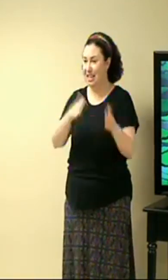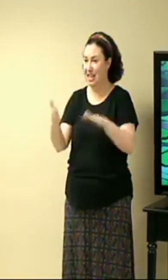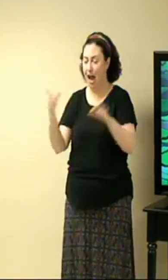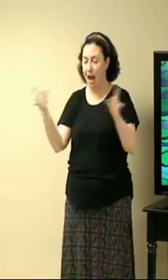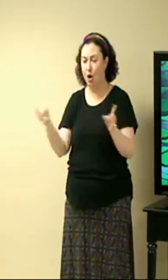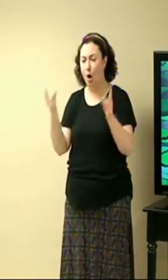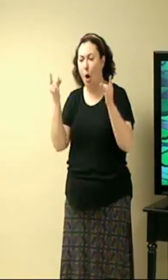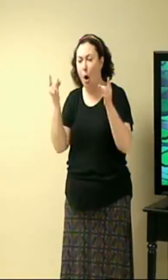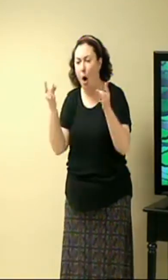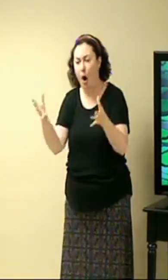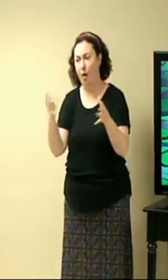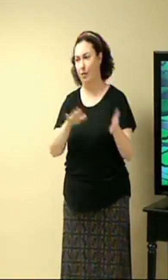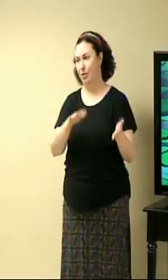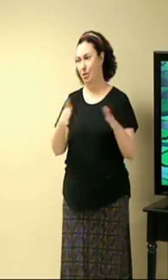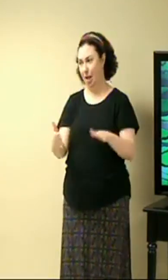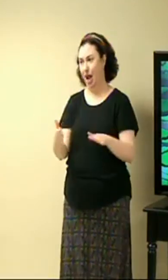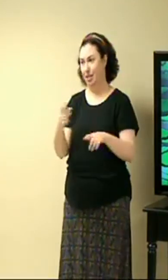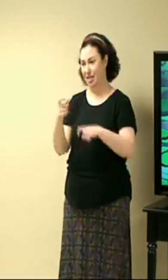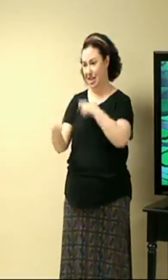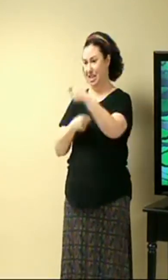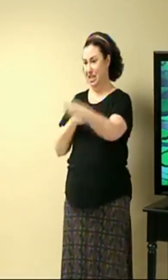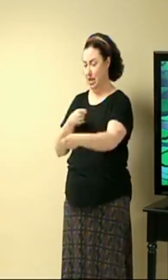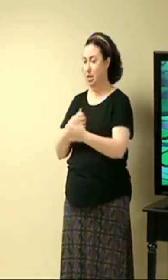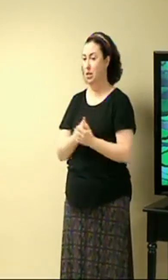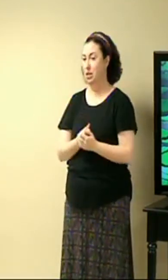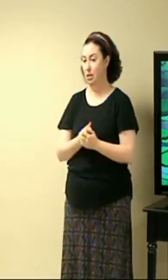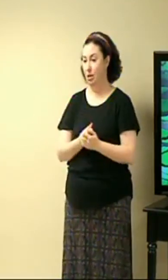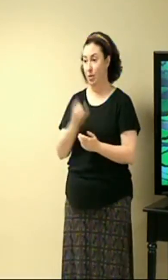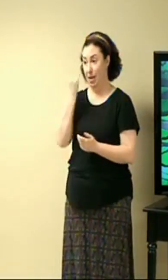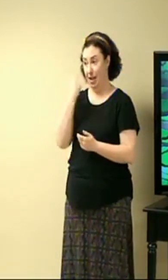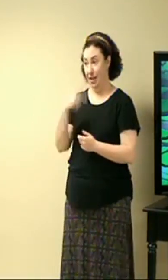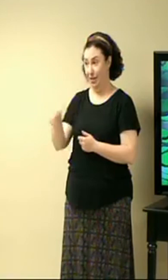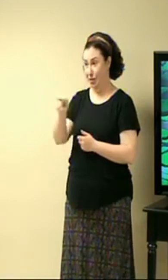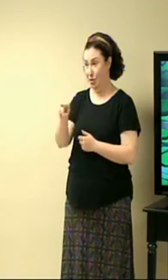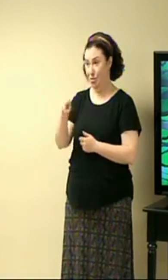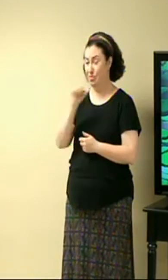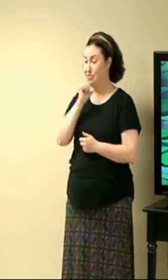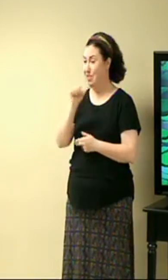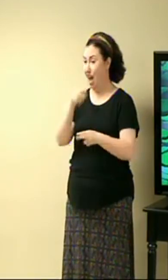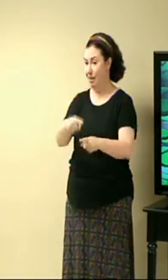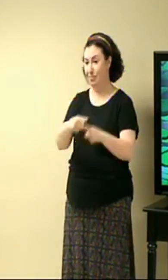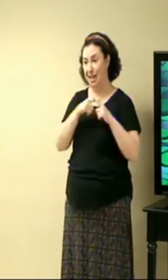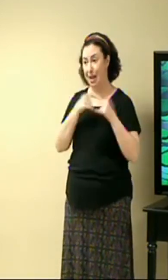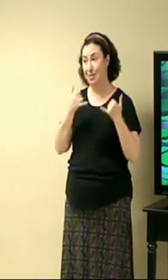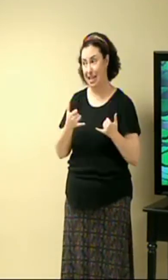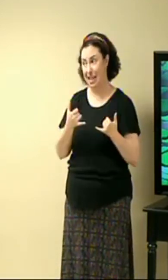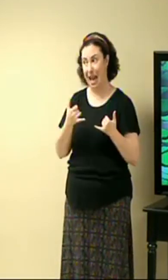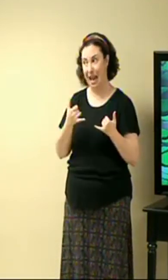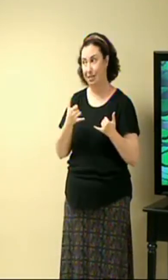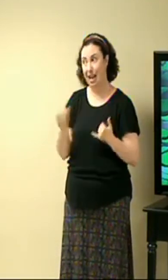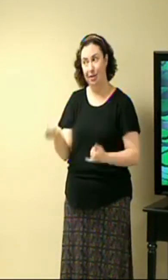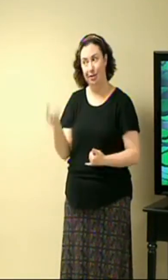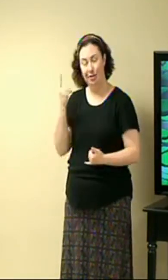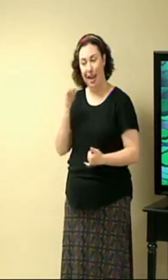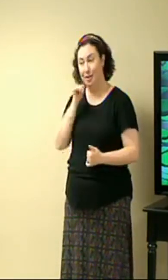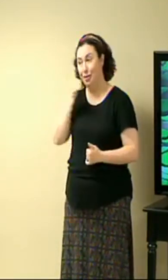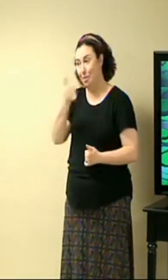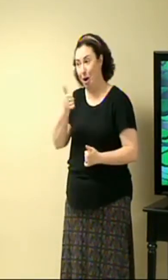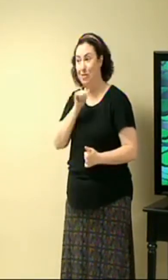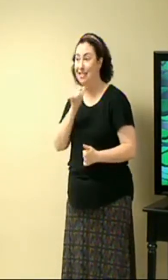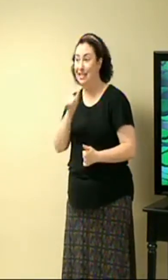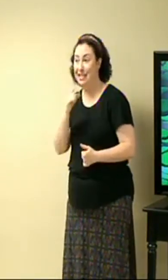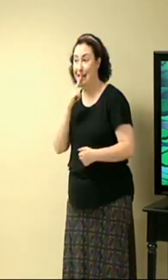you leave here rejecting this message, tomorrow is not promised. There is coming a day when you will die, and when you